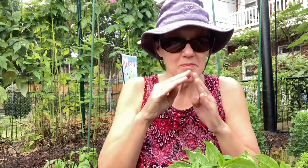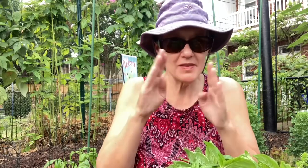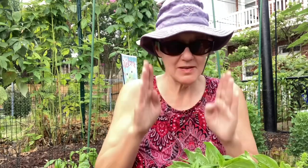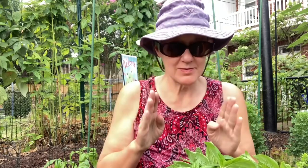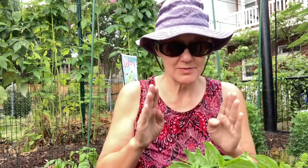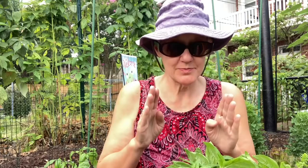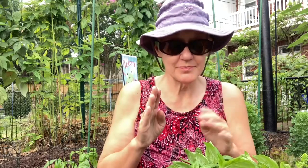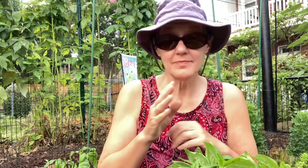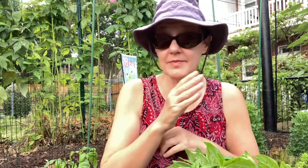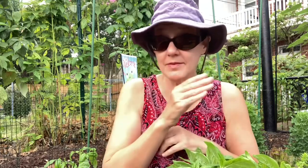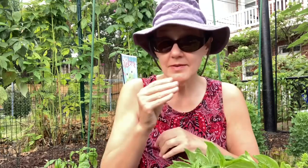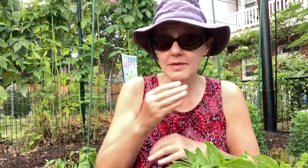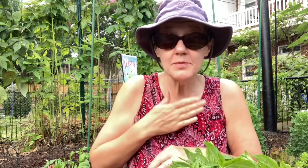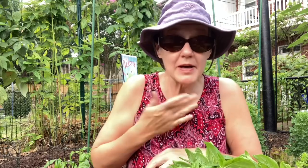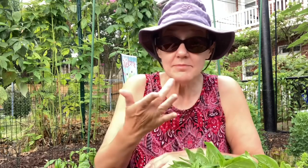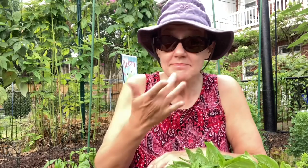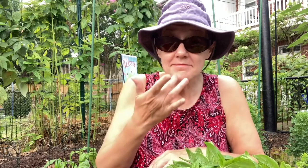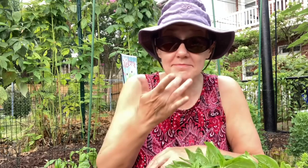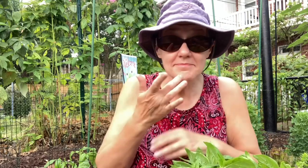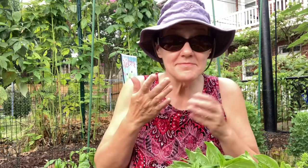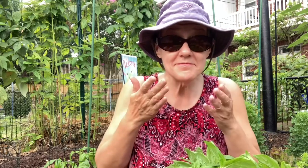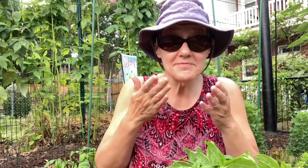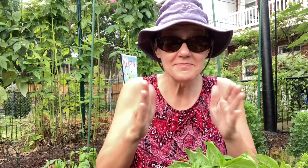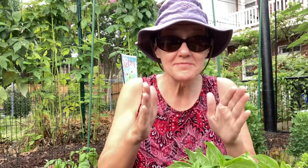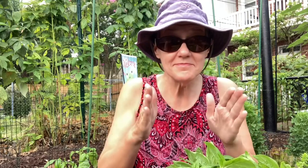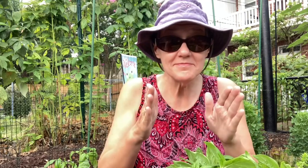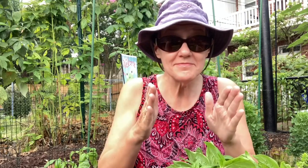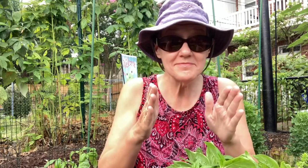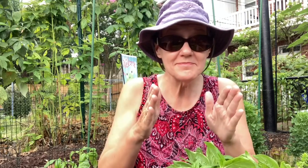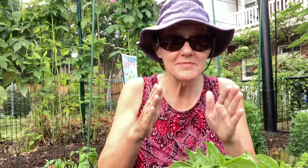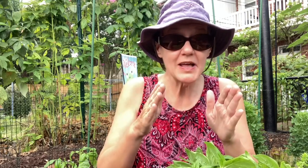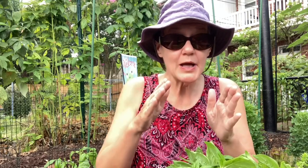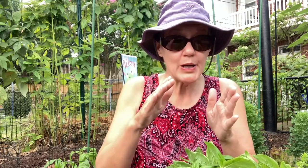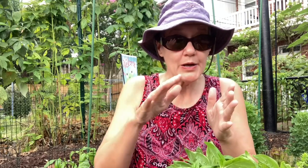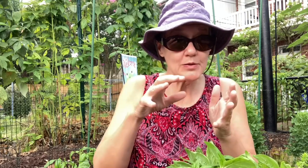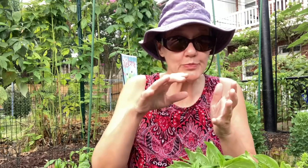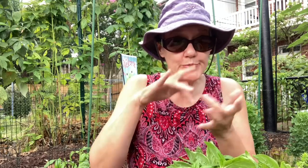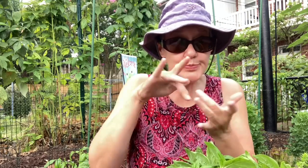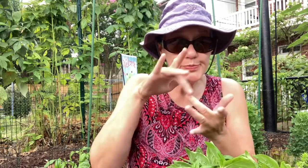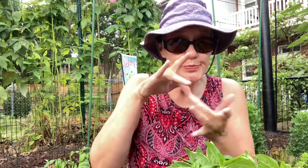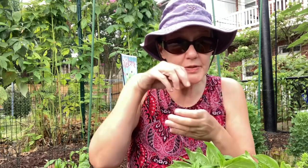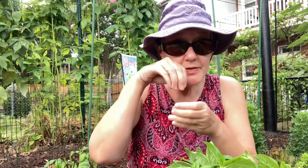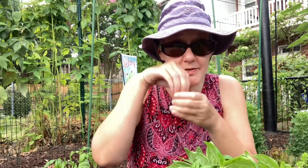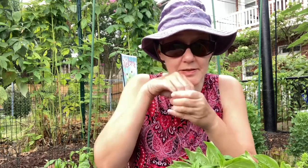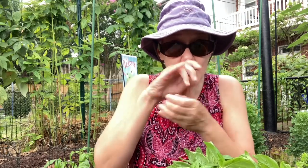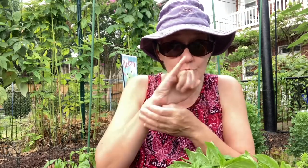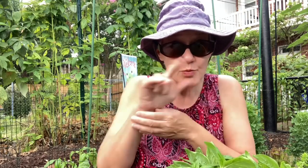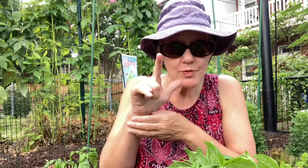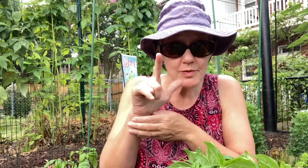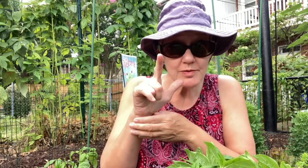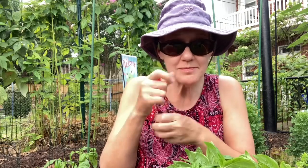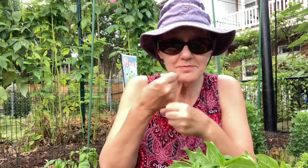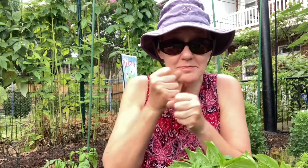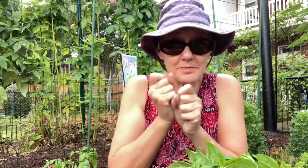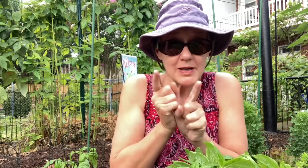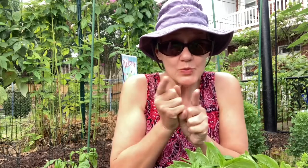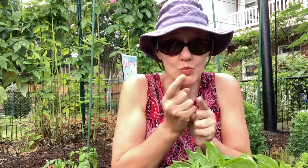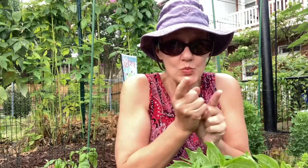now, I don't want to warm up the house. But my favorite way to preserve basil is to process it in oil